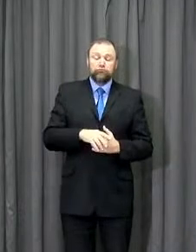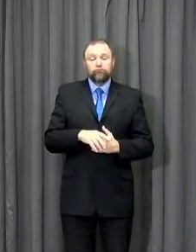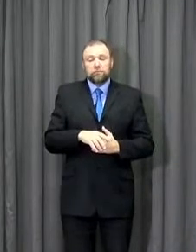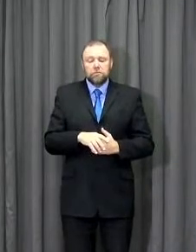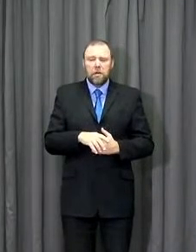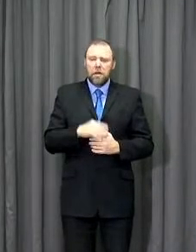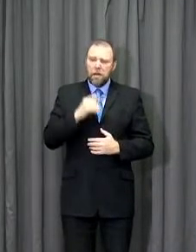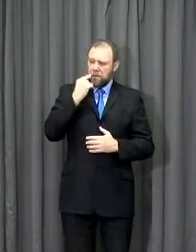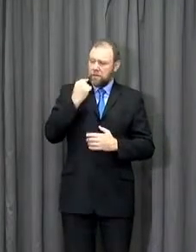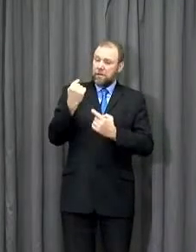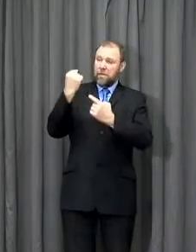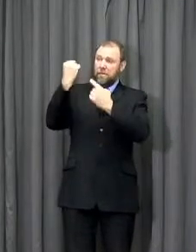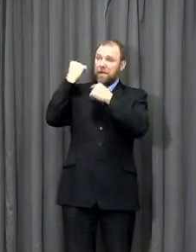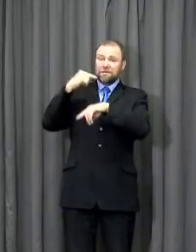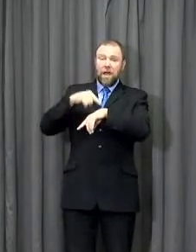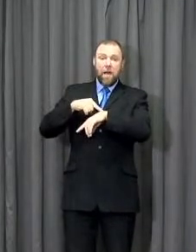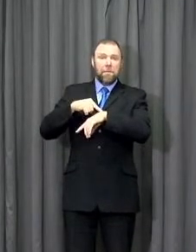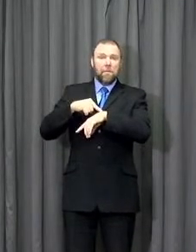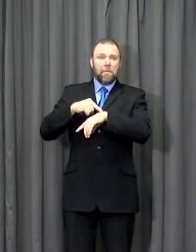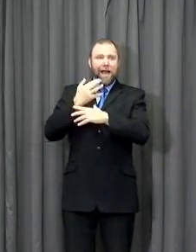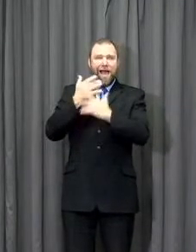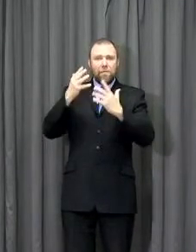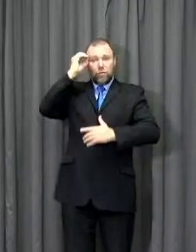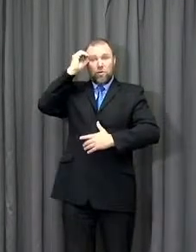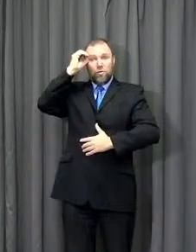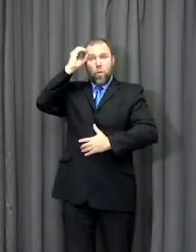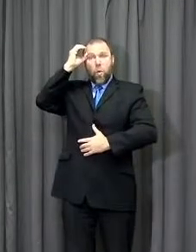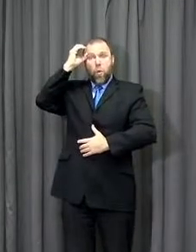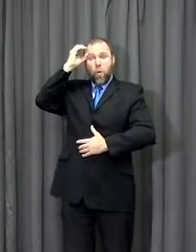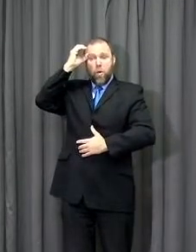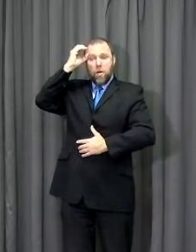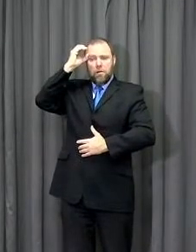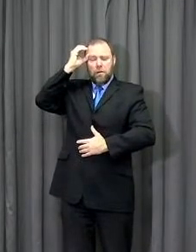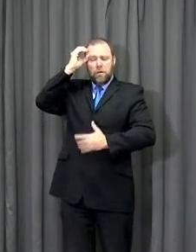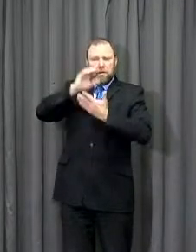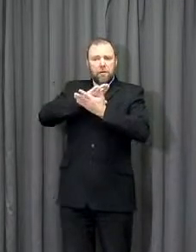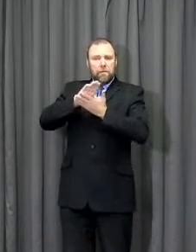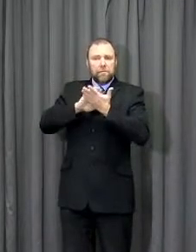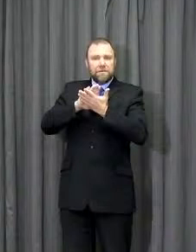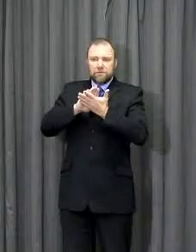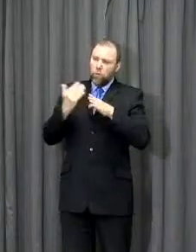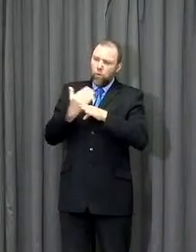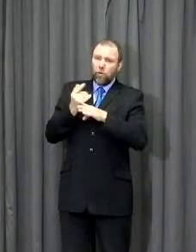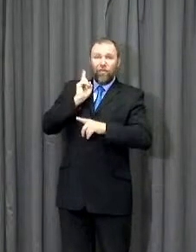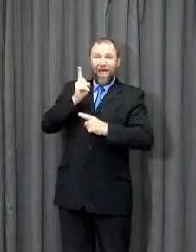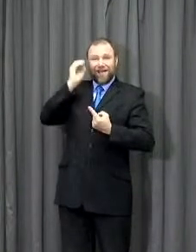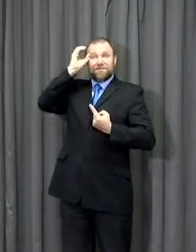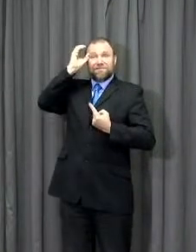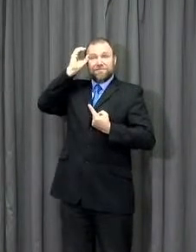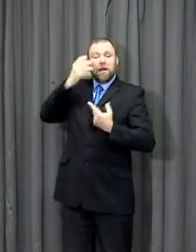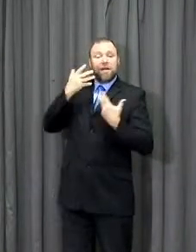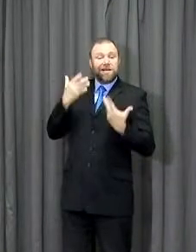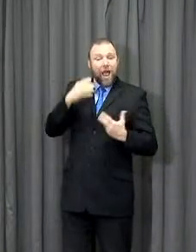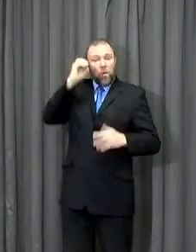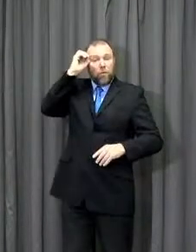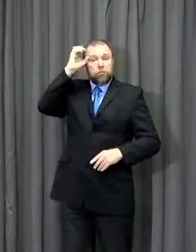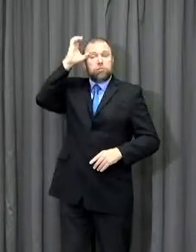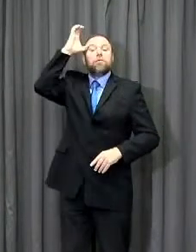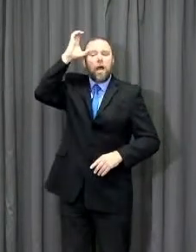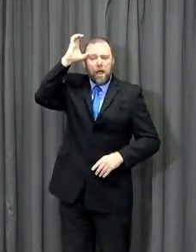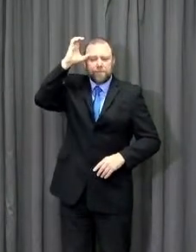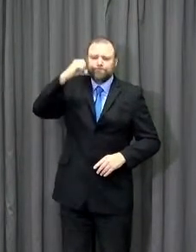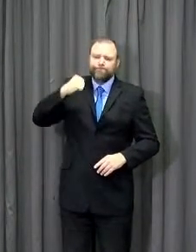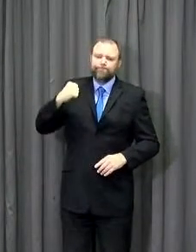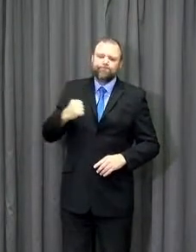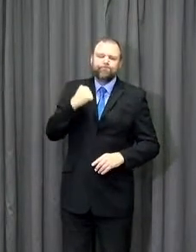we knew put boundaries around how we responded. And I feel that really quite strongly. But I wish we'd known